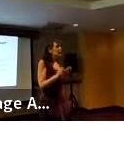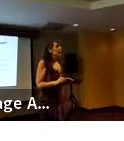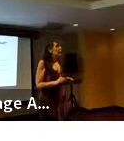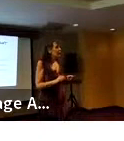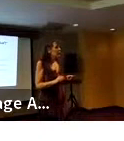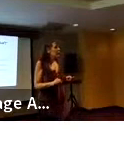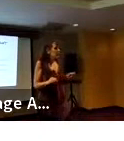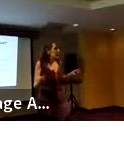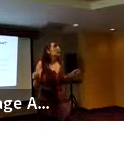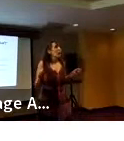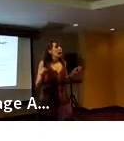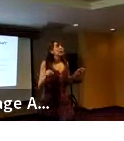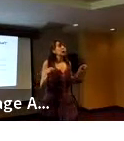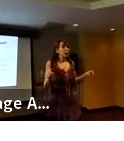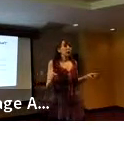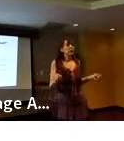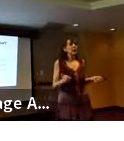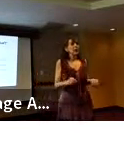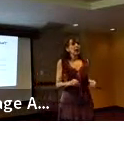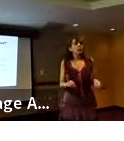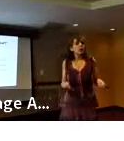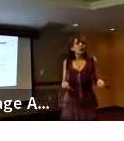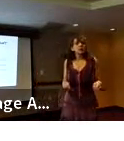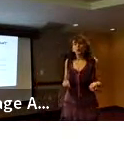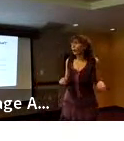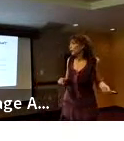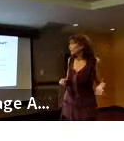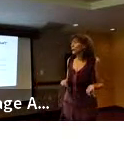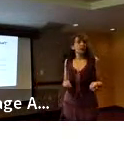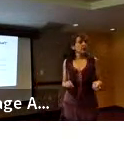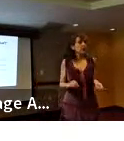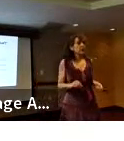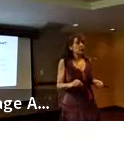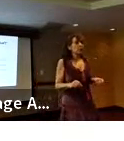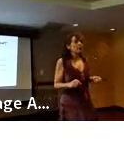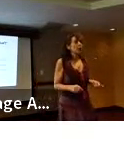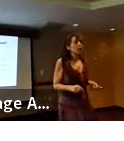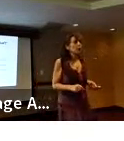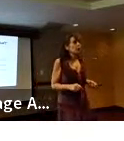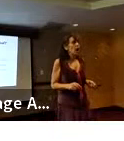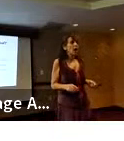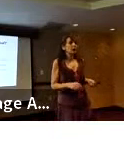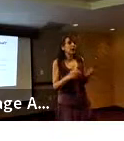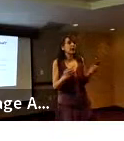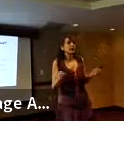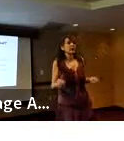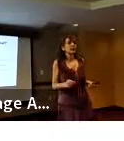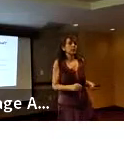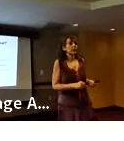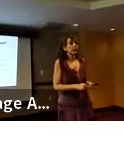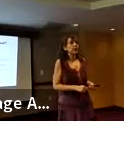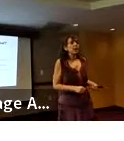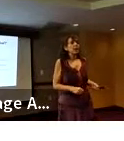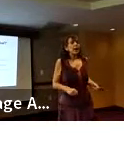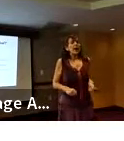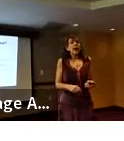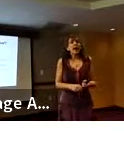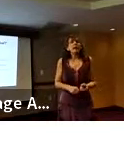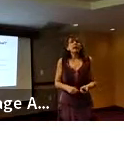the General Electric Genie's service for quite a few years. That was one of my first jobs in